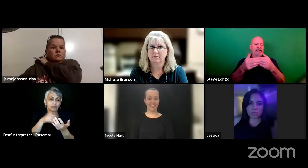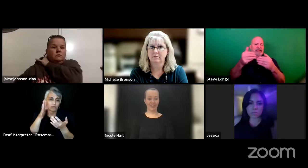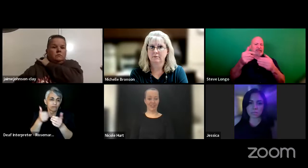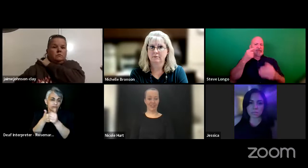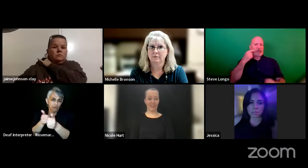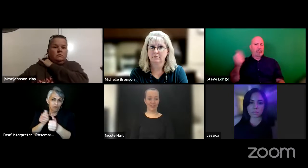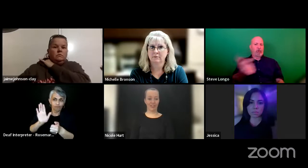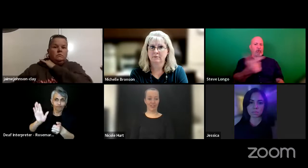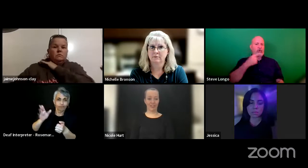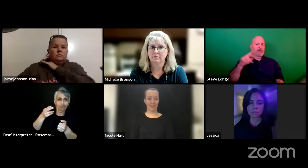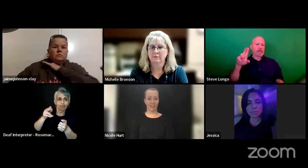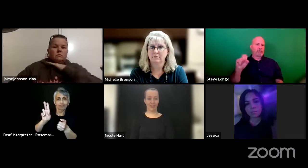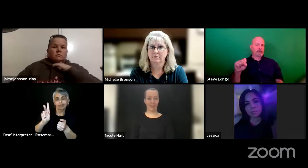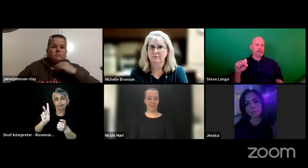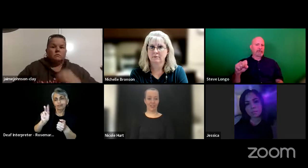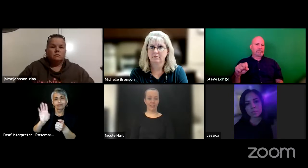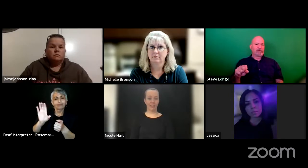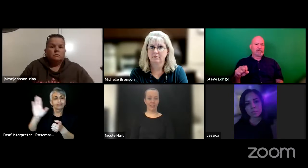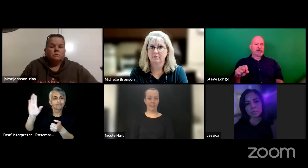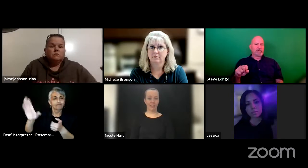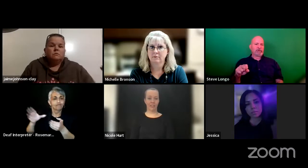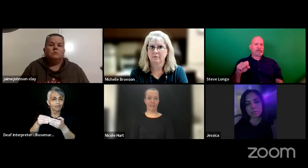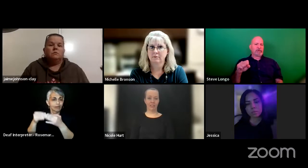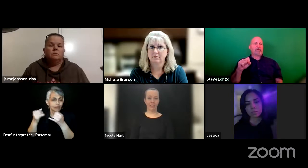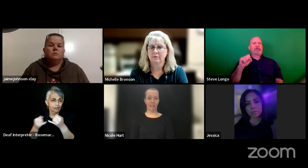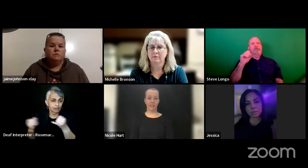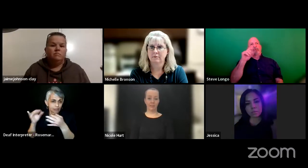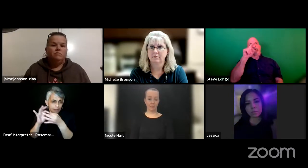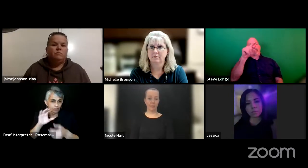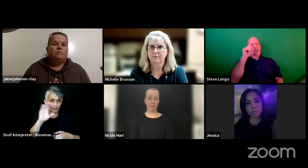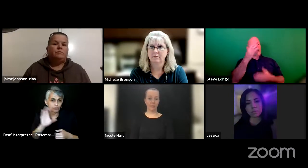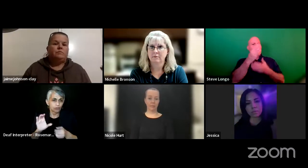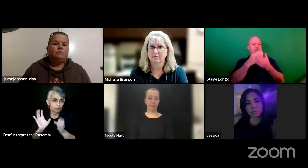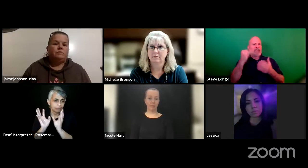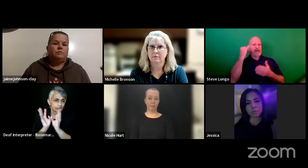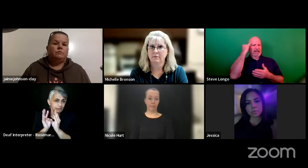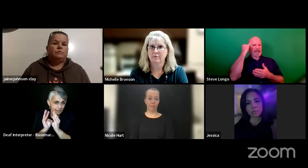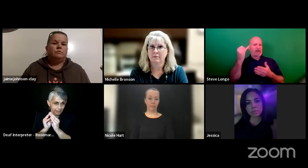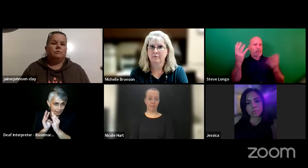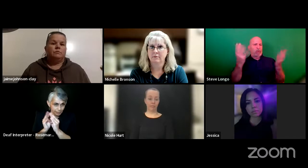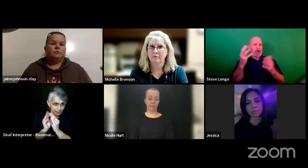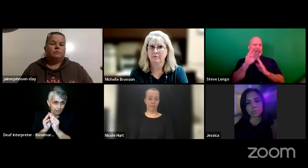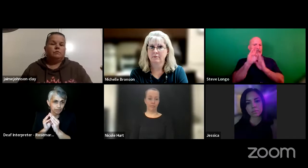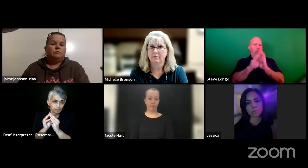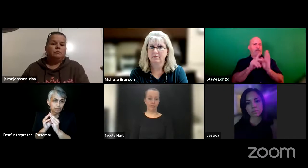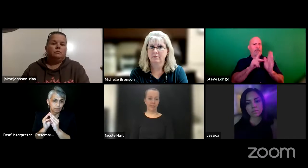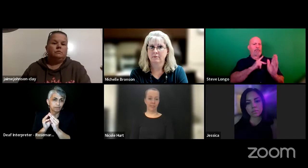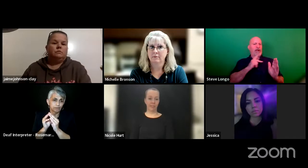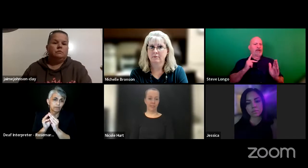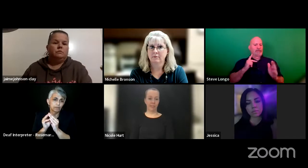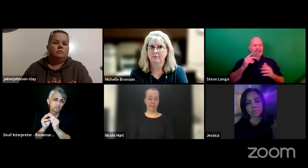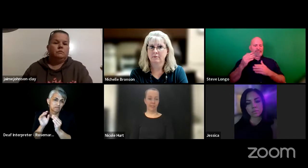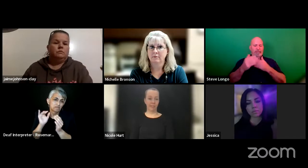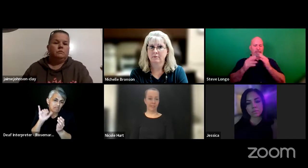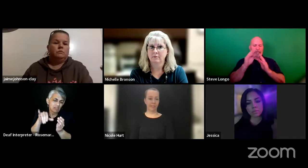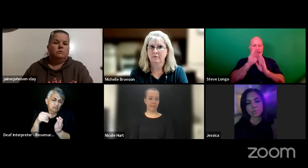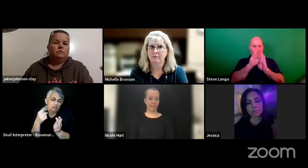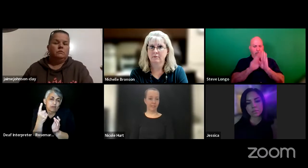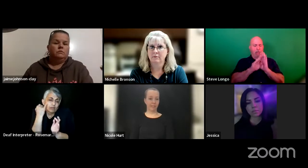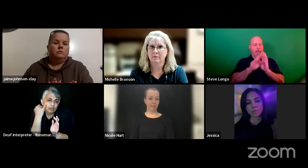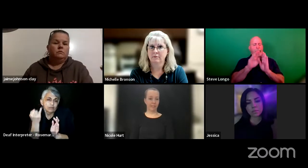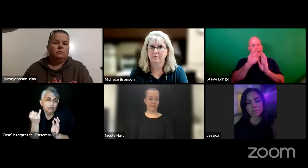so. And we will update the deadlines.